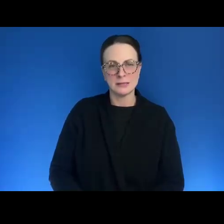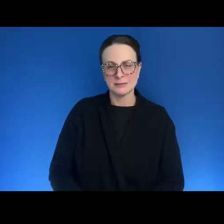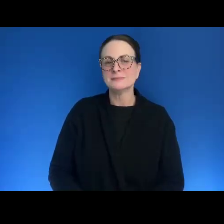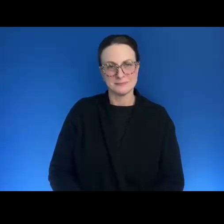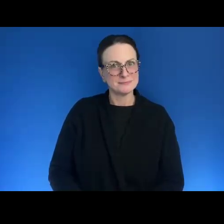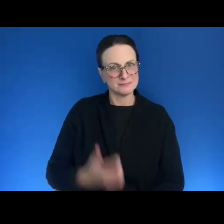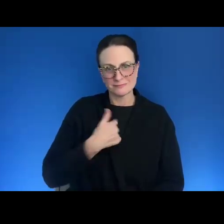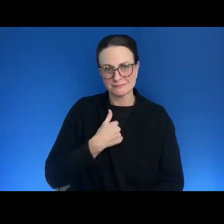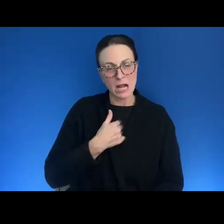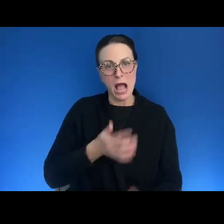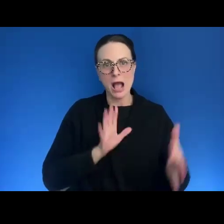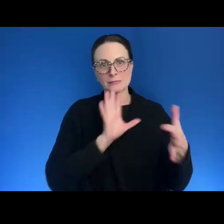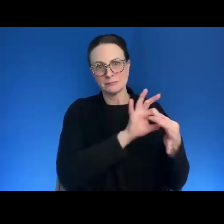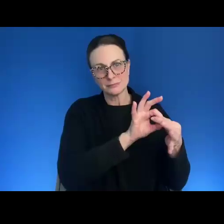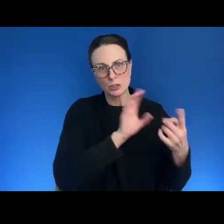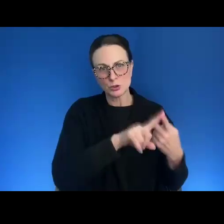got connected